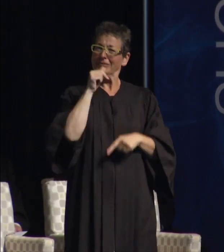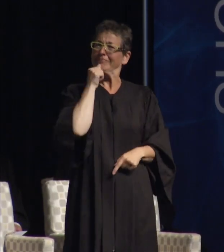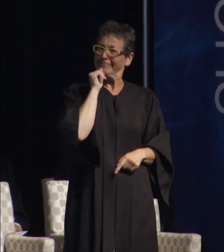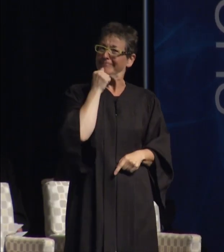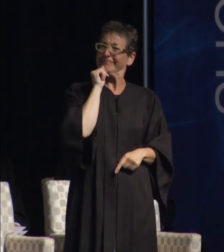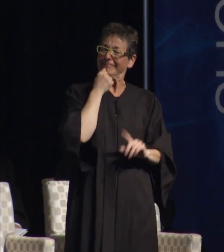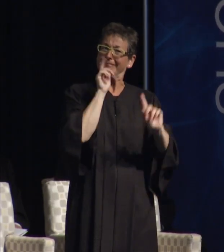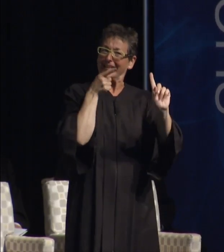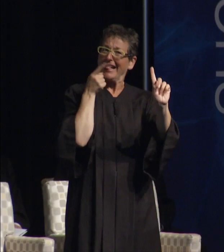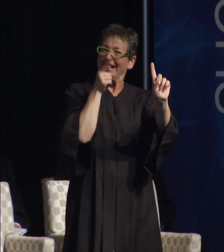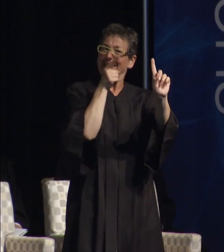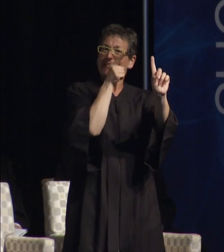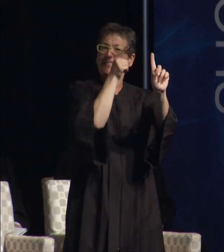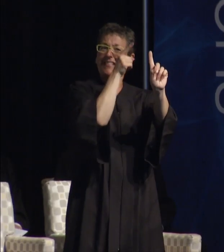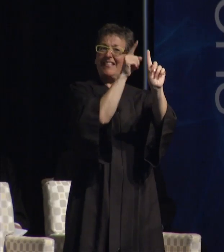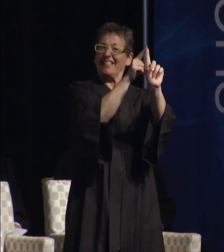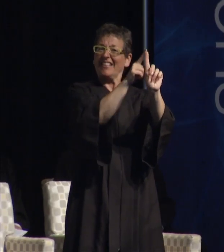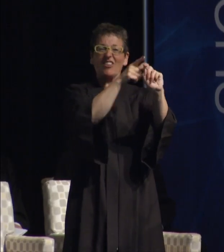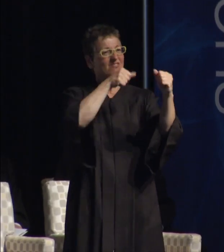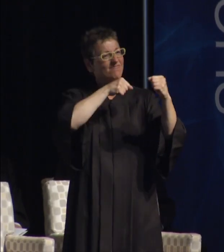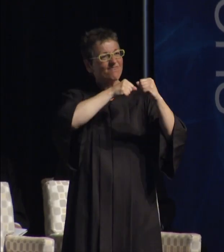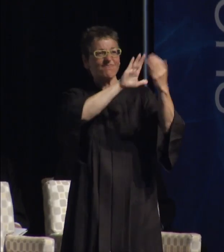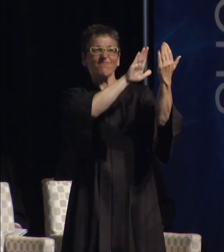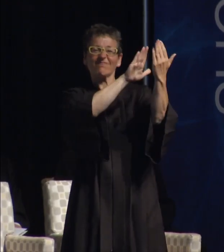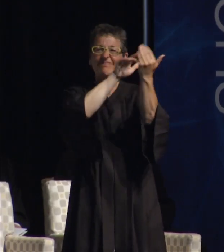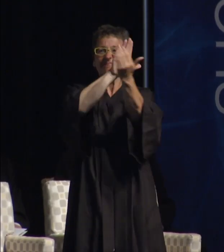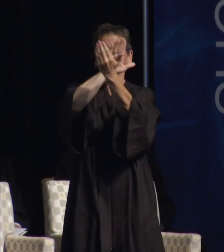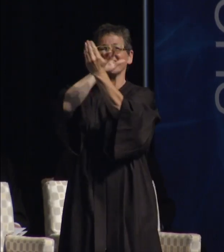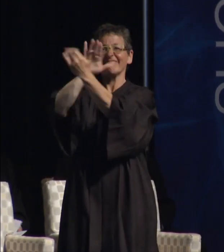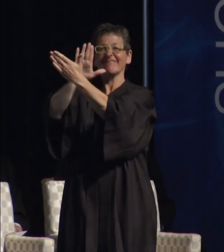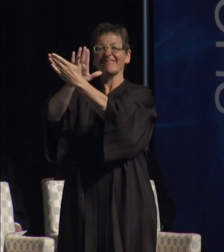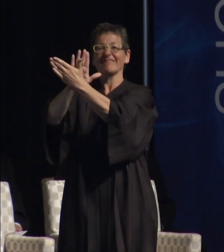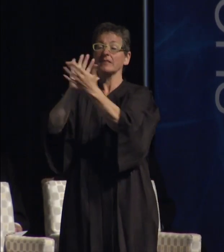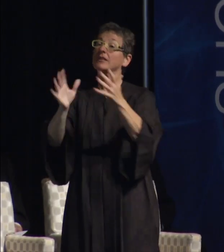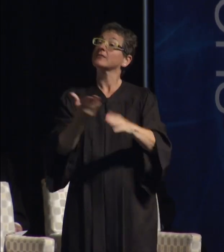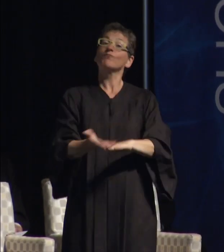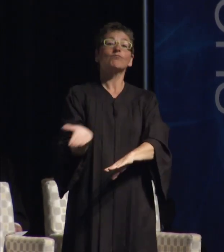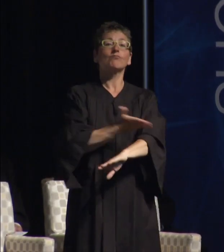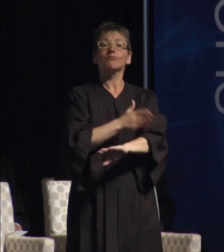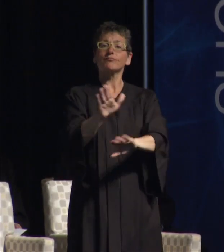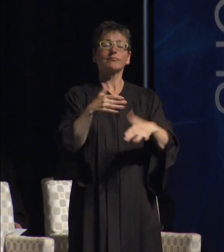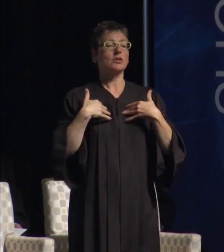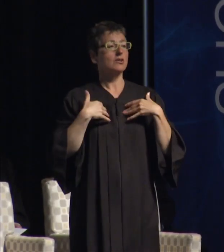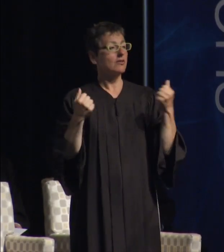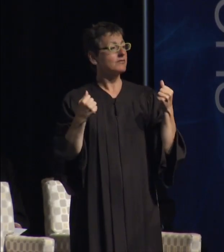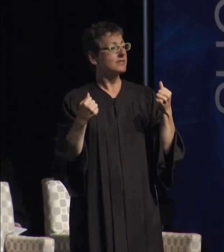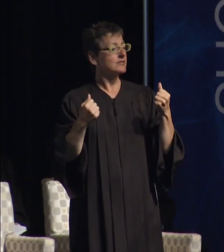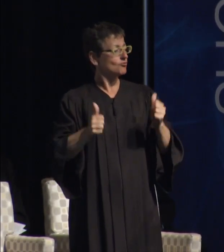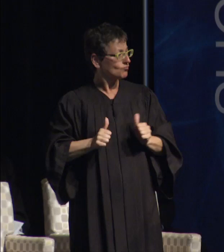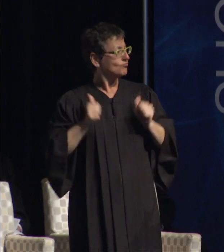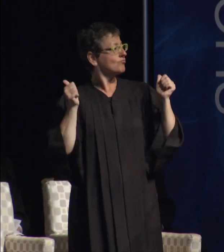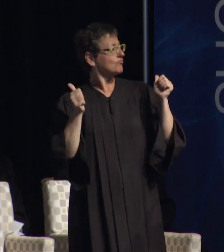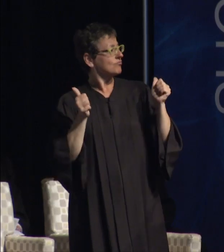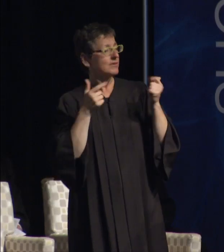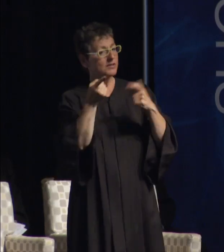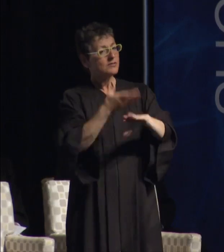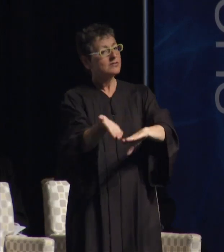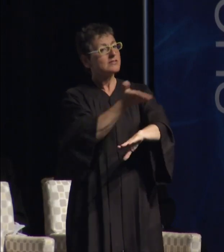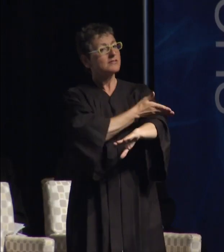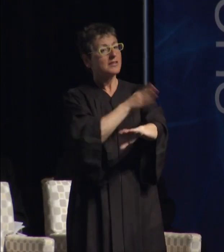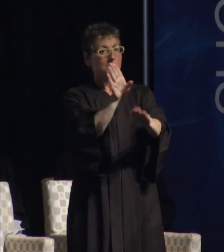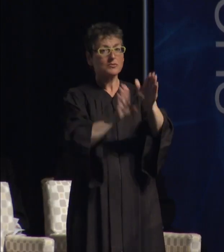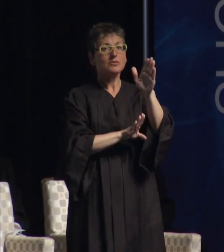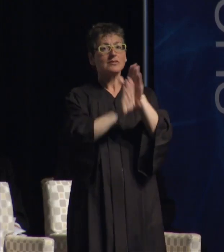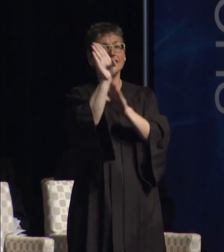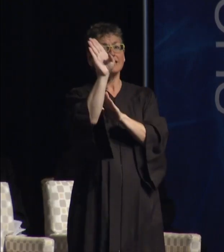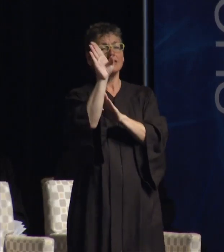met the challenges head-on, gained considerable confidence, and most importantly, have developed the skills to make an